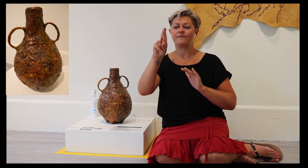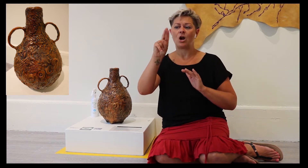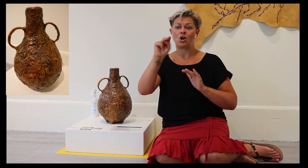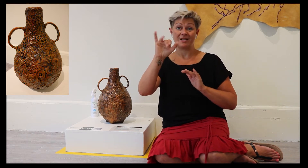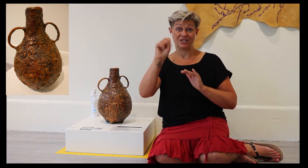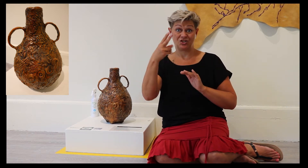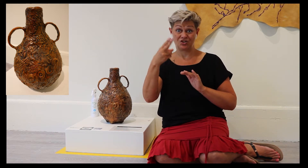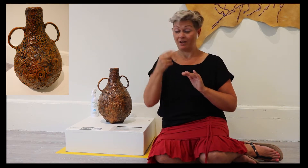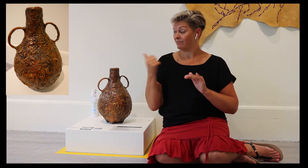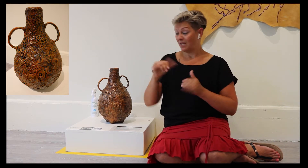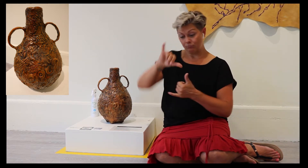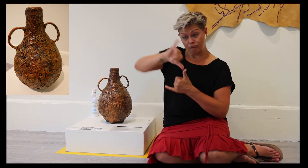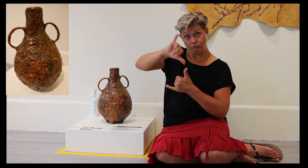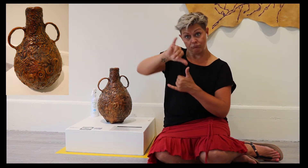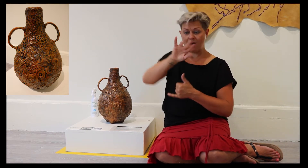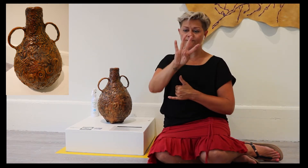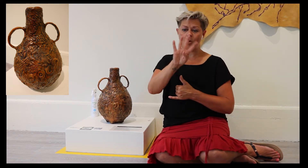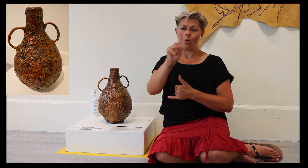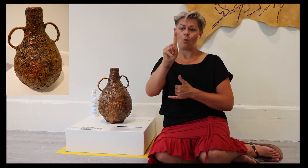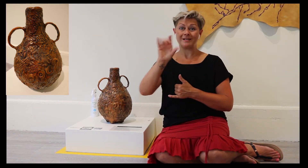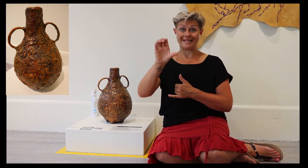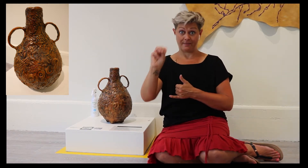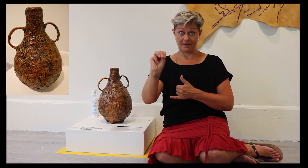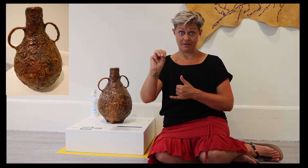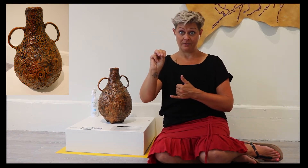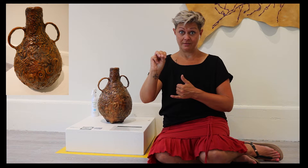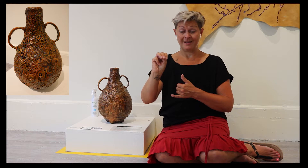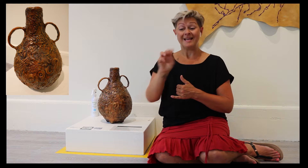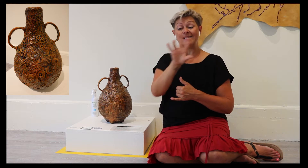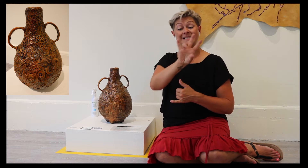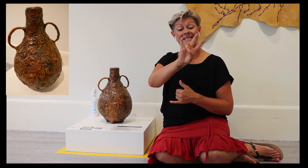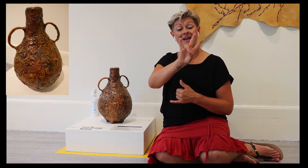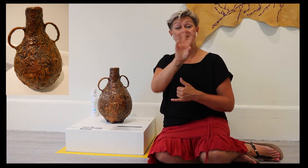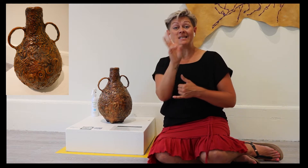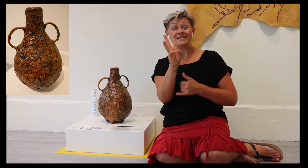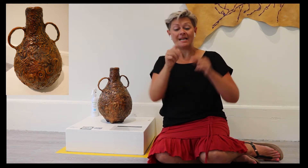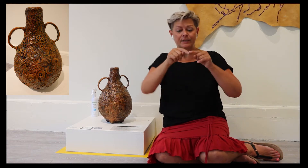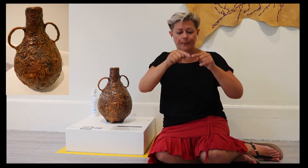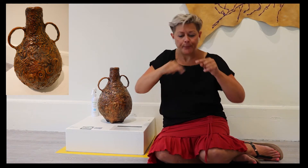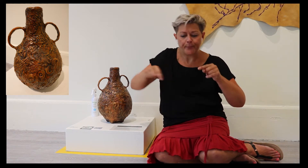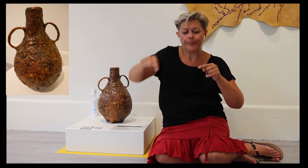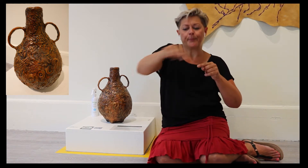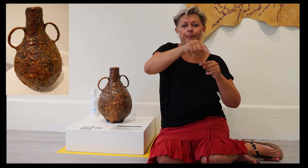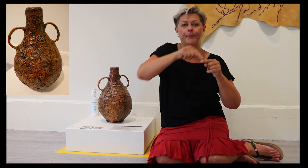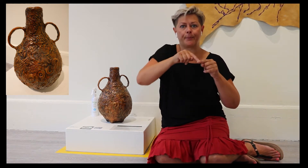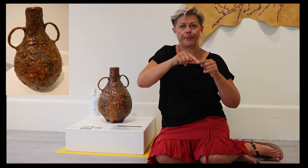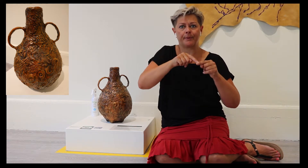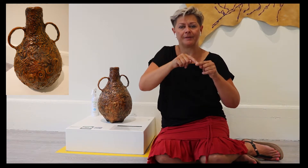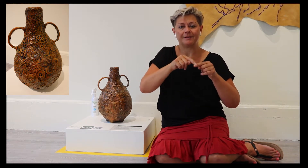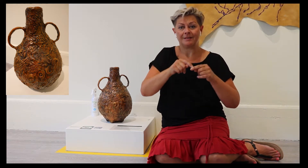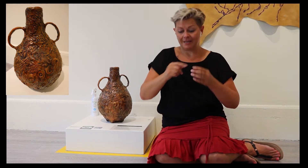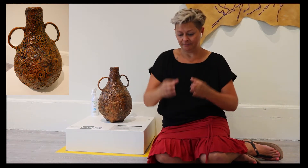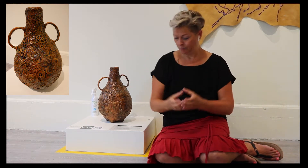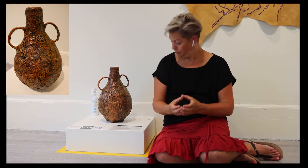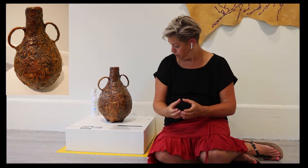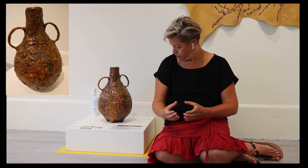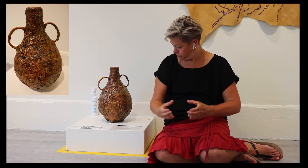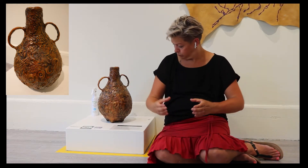stands 41 centimeters tall and is 76 centimeters in diameter. A wide bottom vase tapers to a narrow